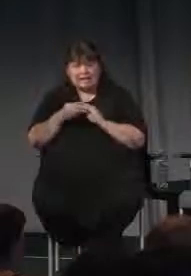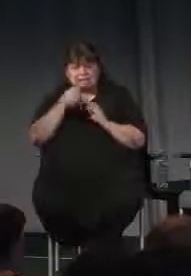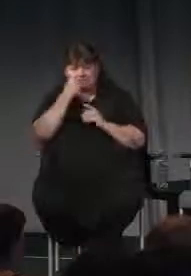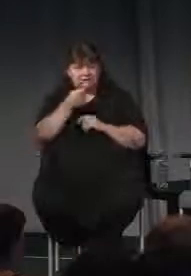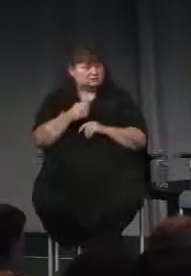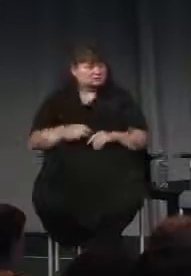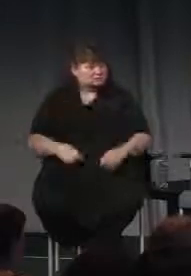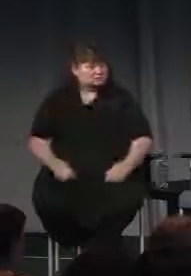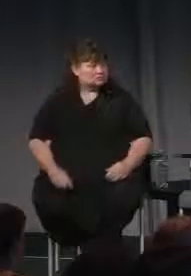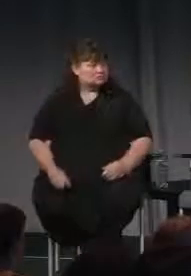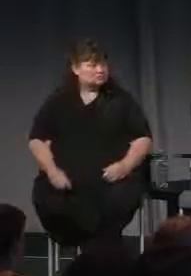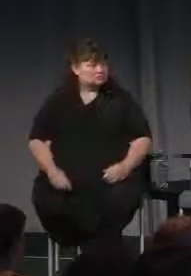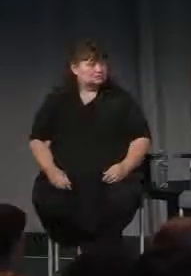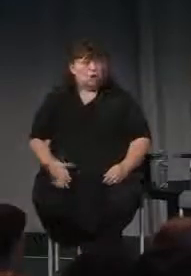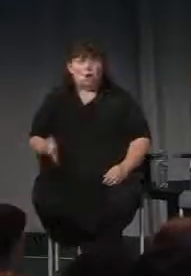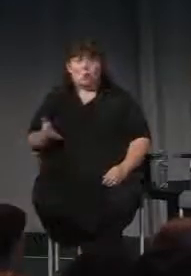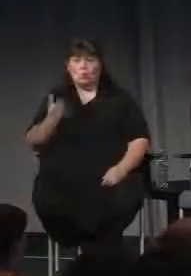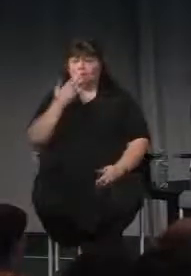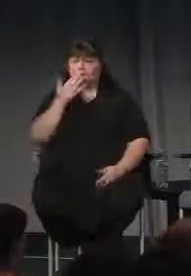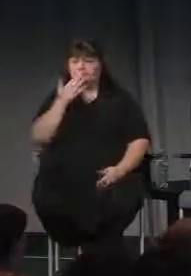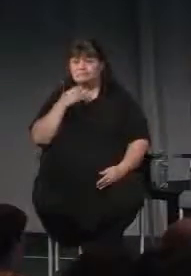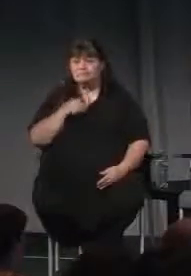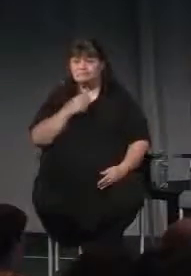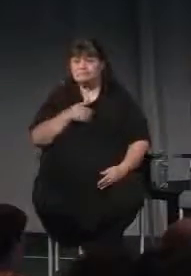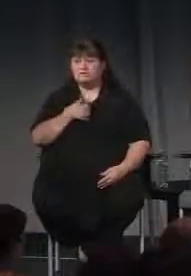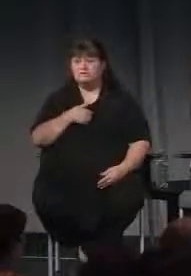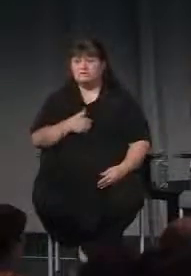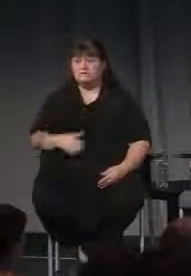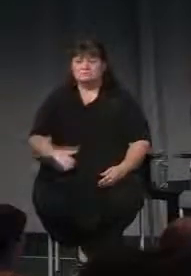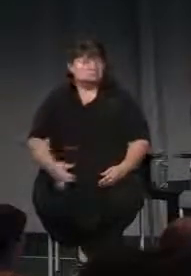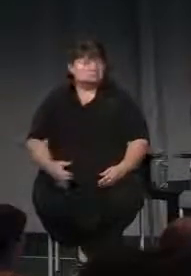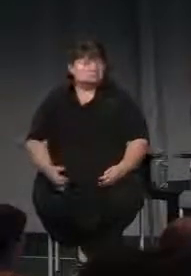Oh. Oops, I'm sorry.